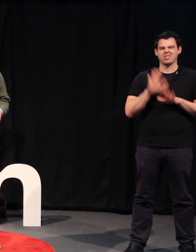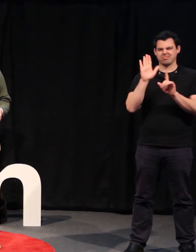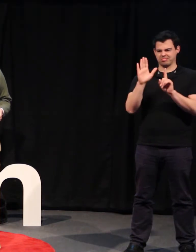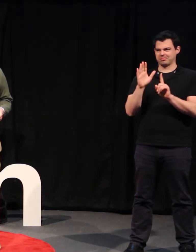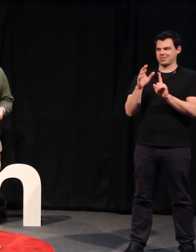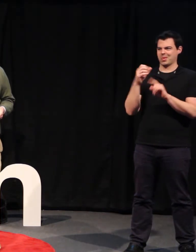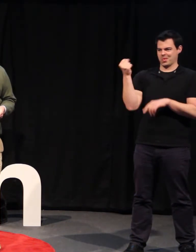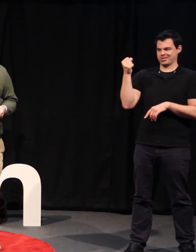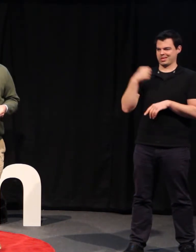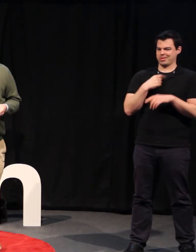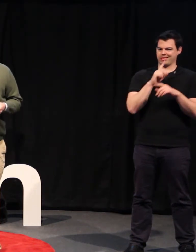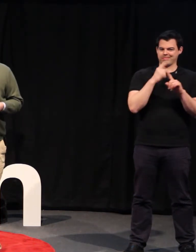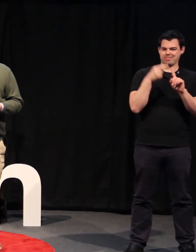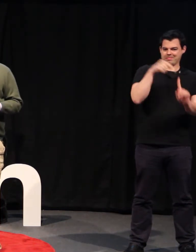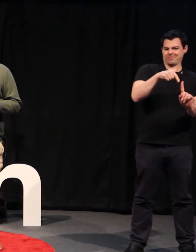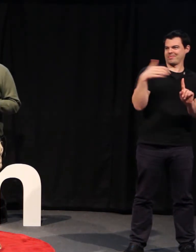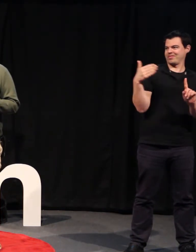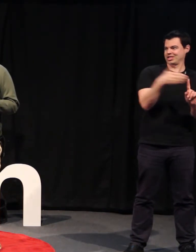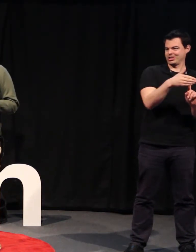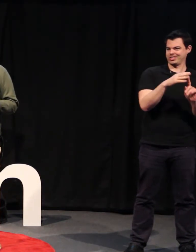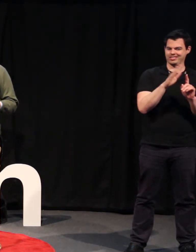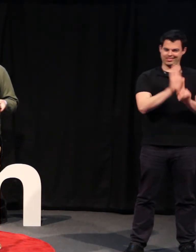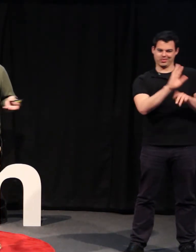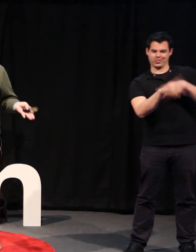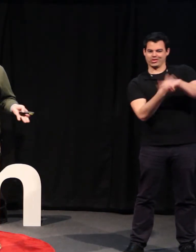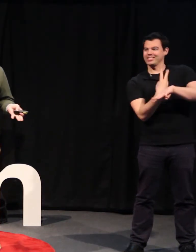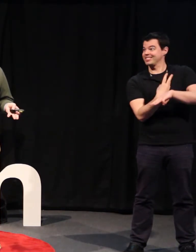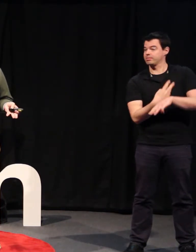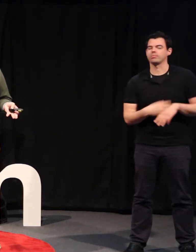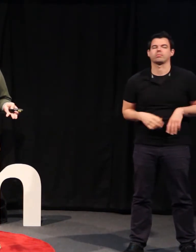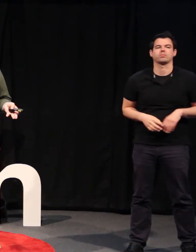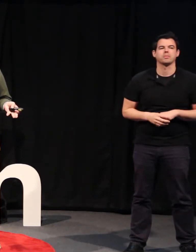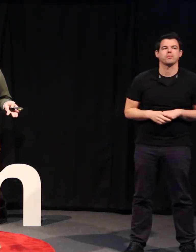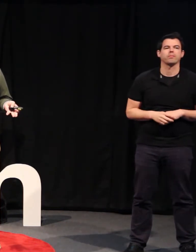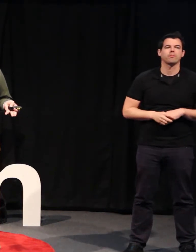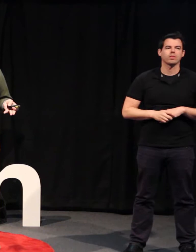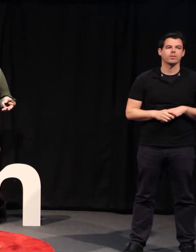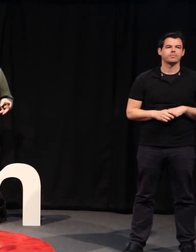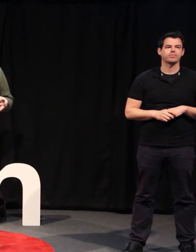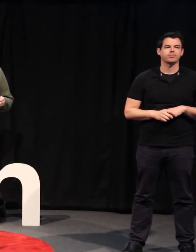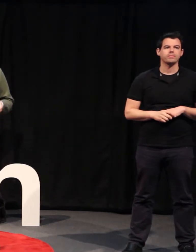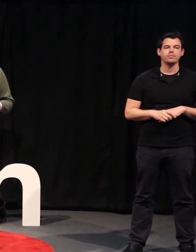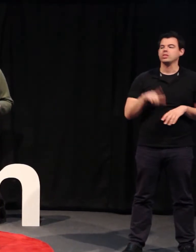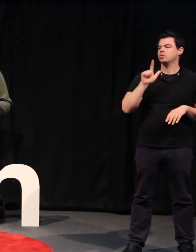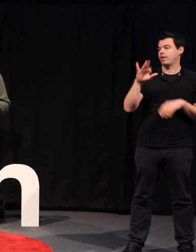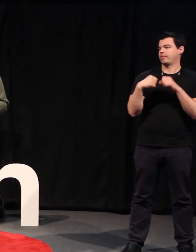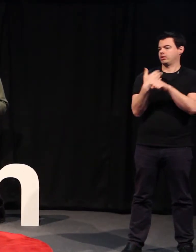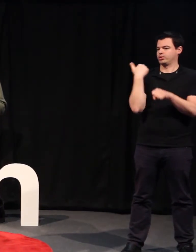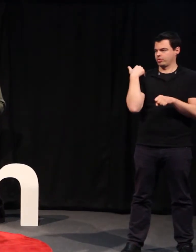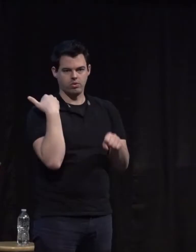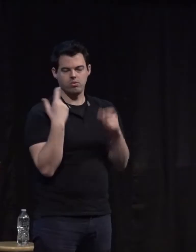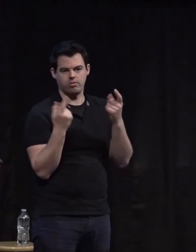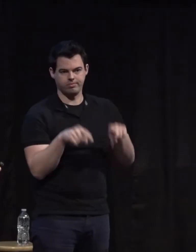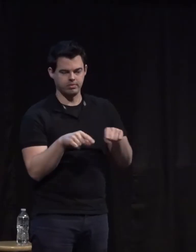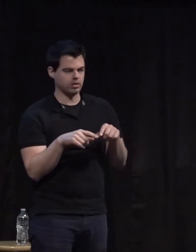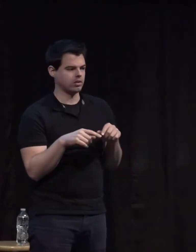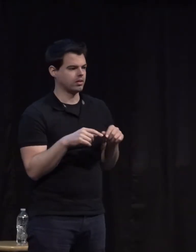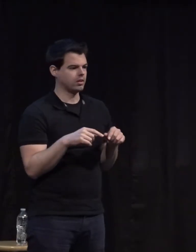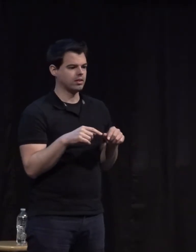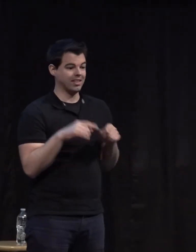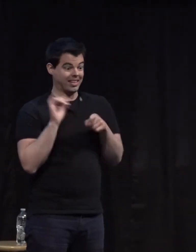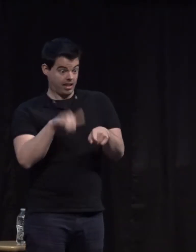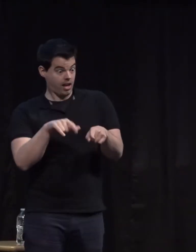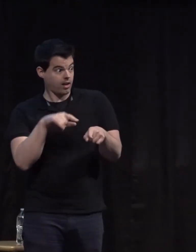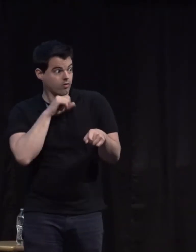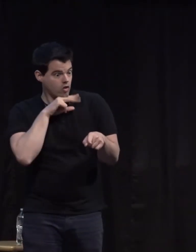fish. So, starting about 25 years ago, people discovered that this same thing that I